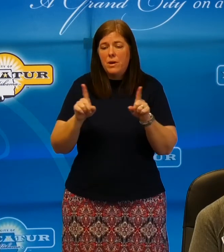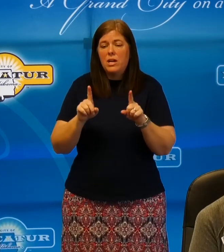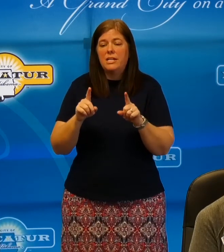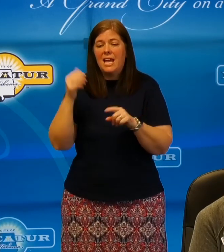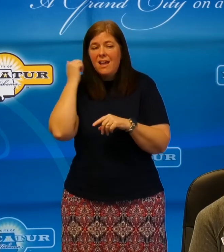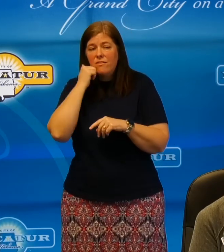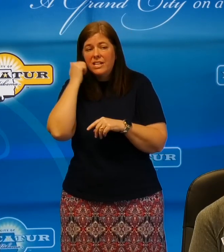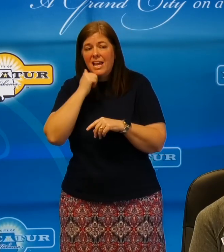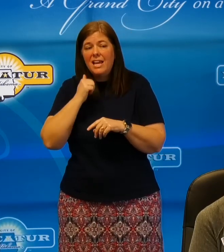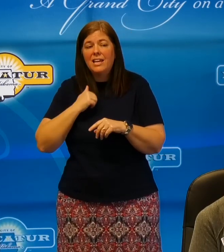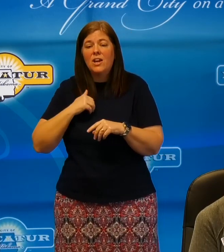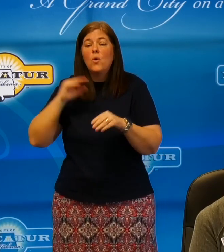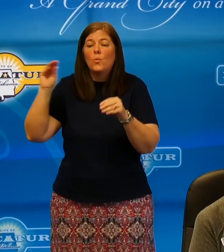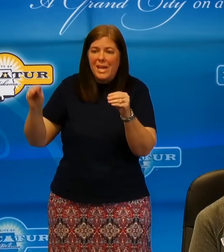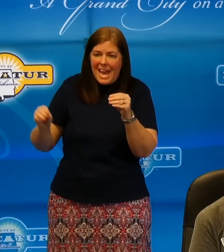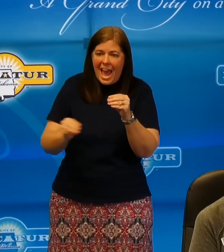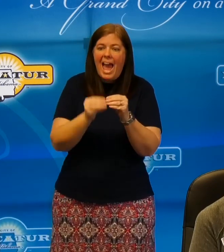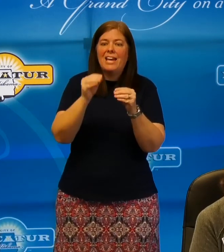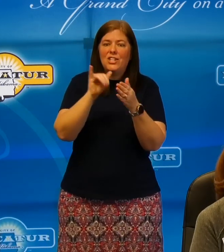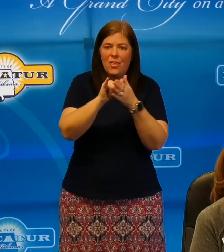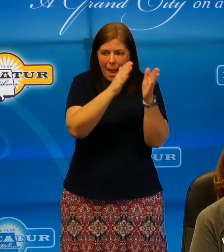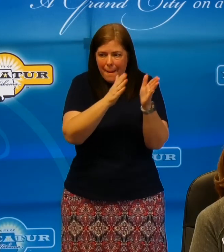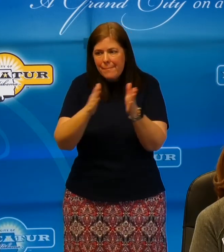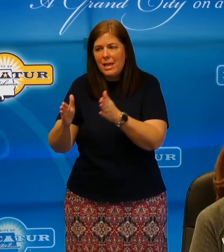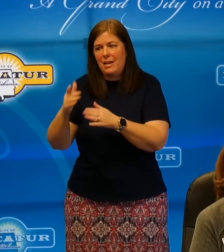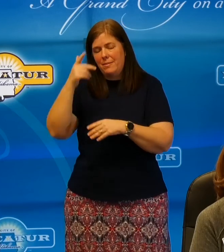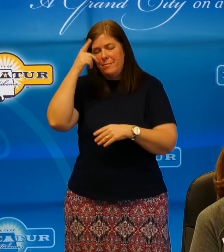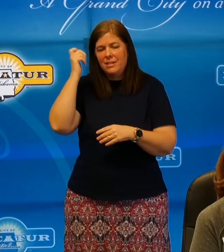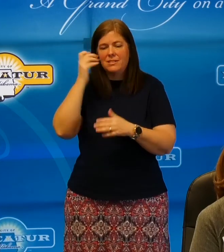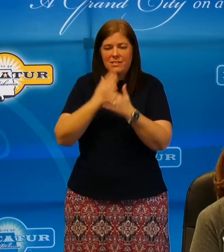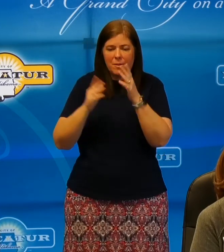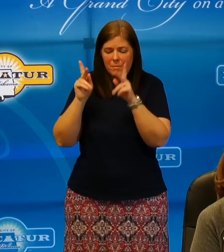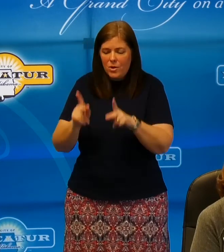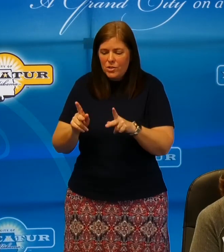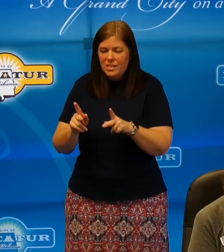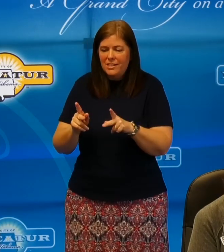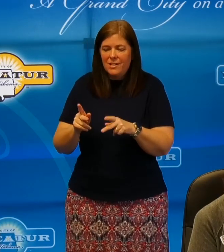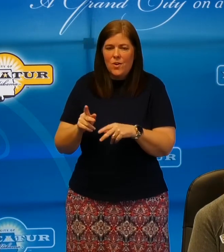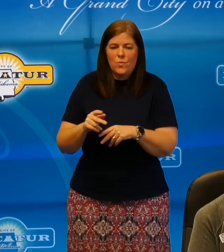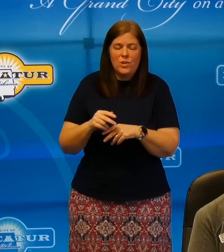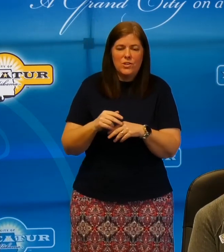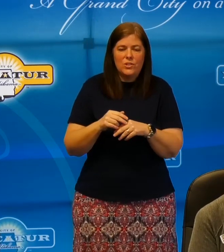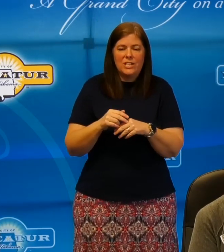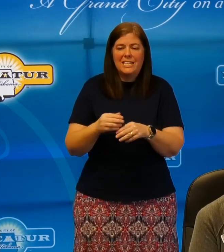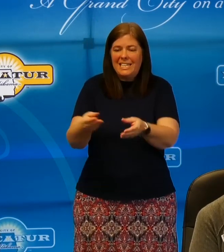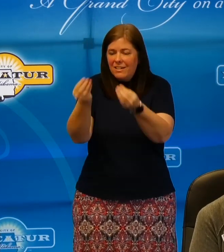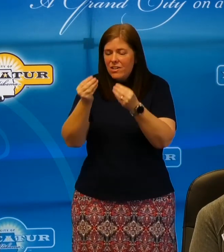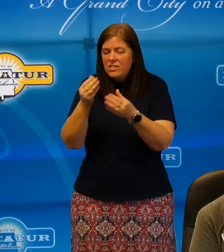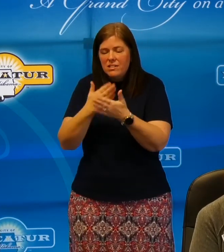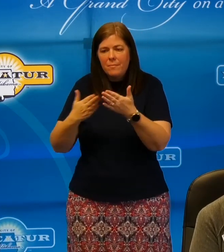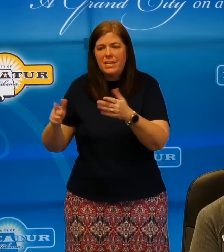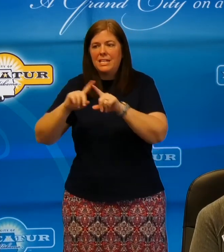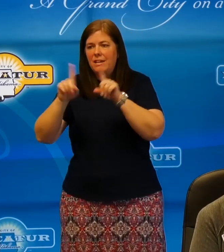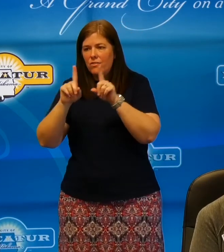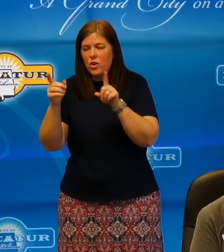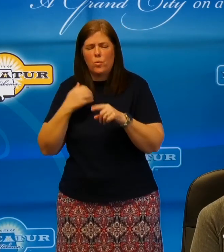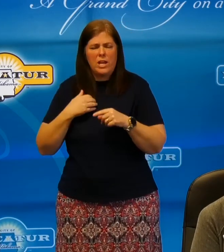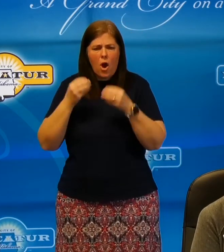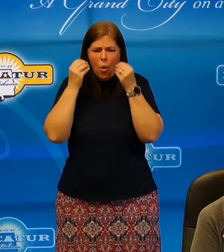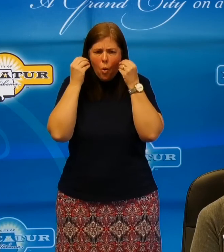add to that surge plan because somebody comes up with something different. Every time we watch the news, we're watching